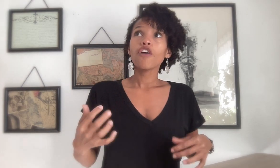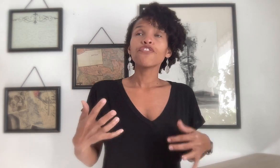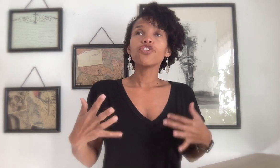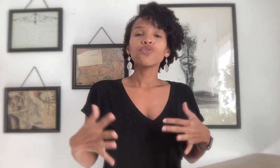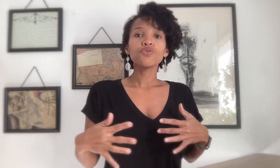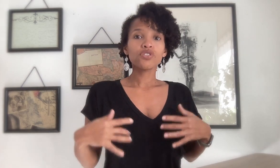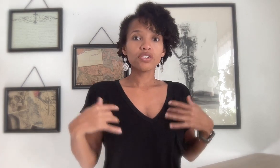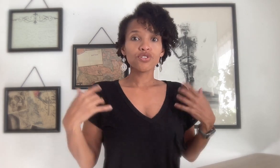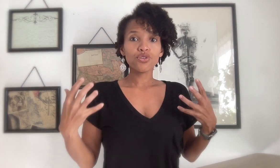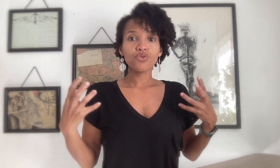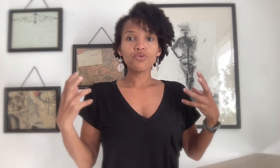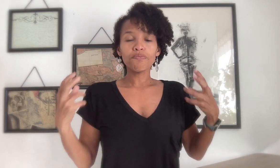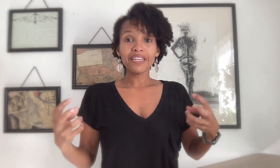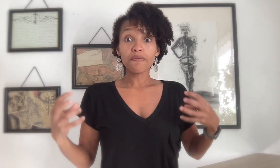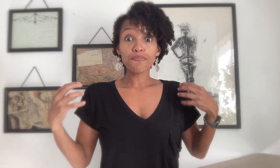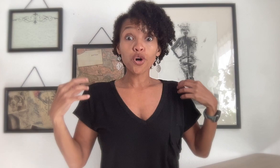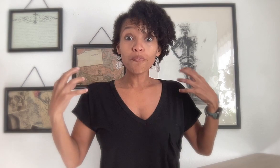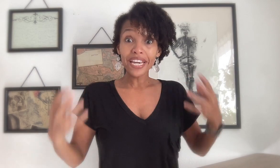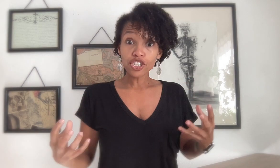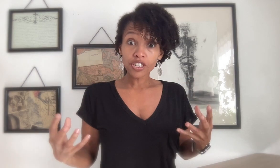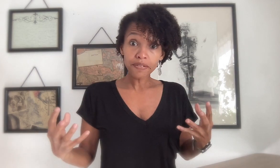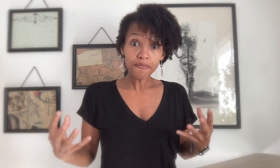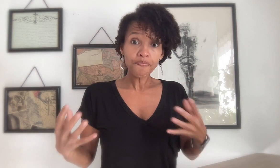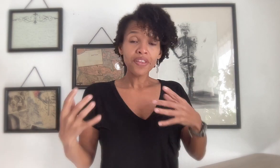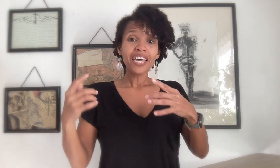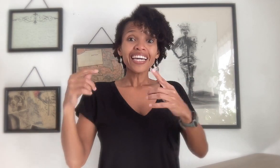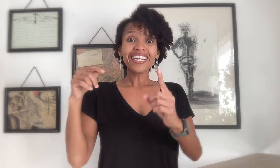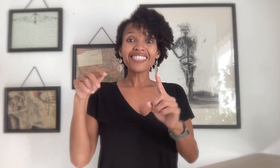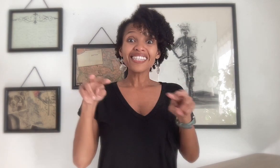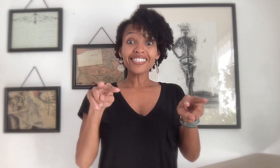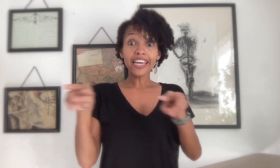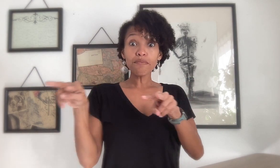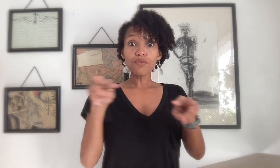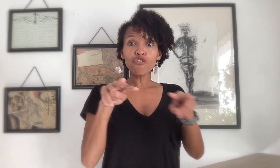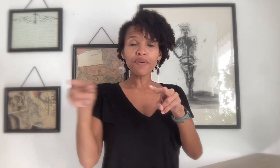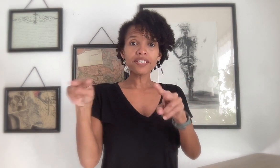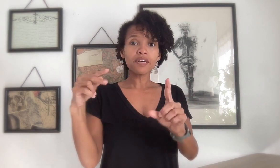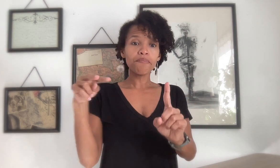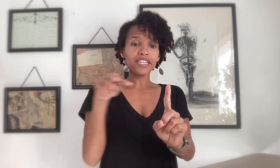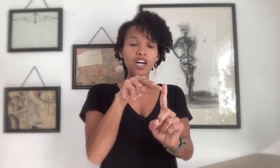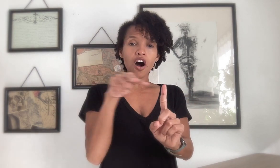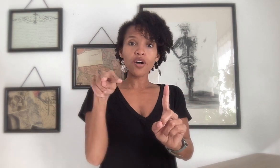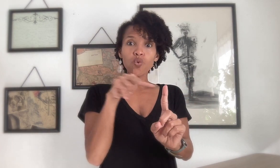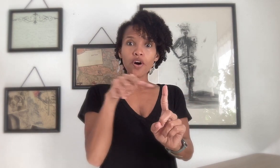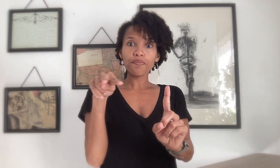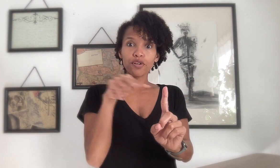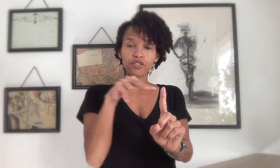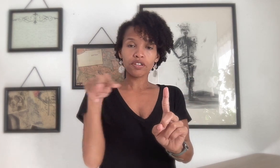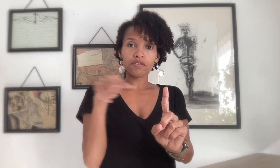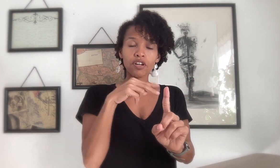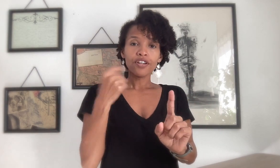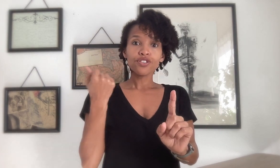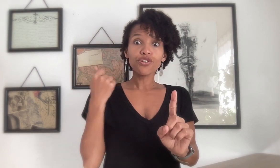often used to mean probation is the same movement, but it's on one person. So if